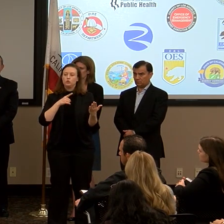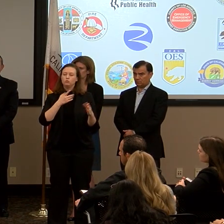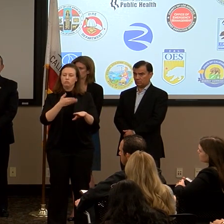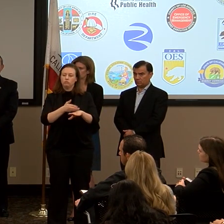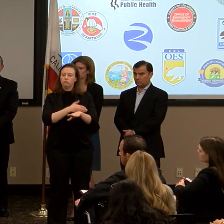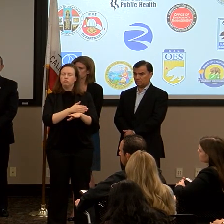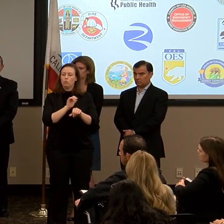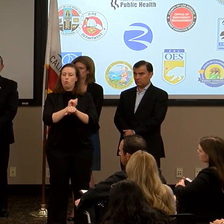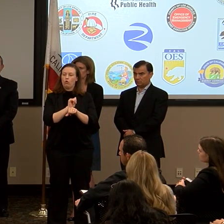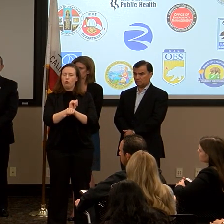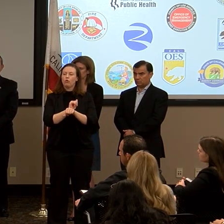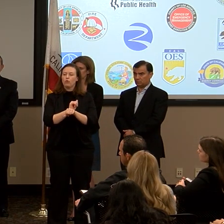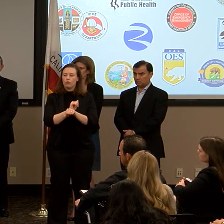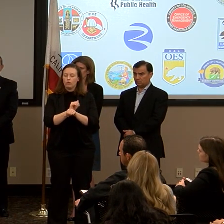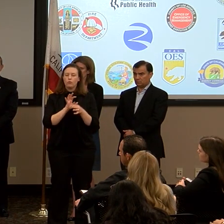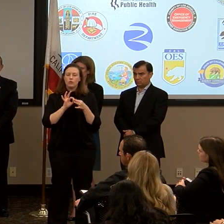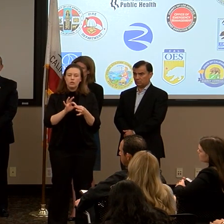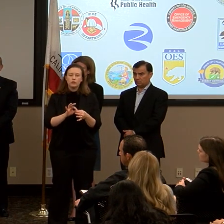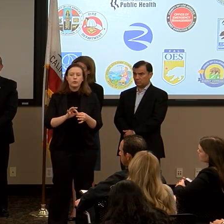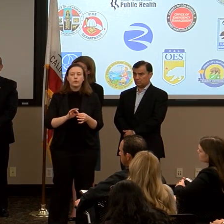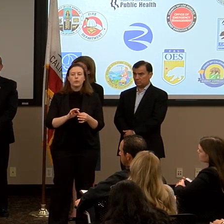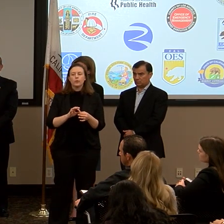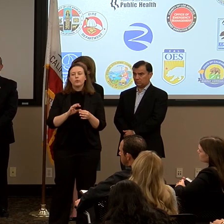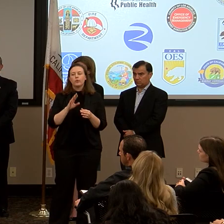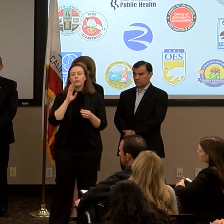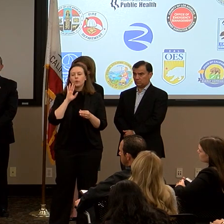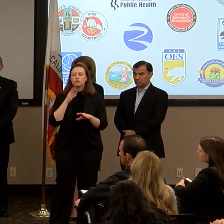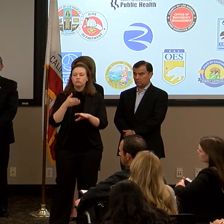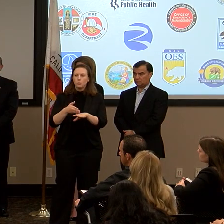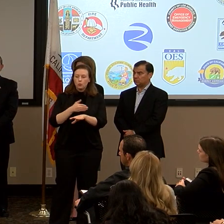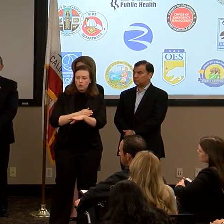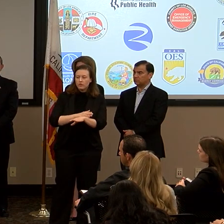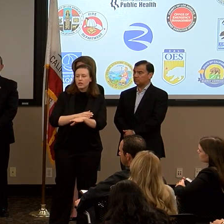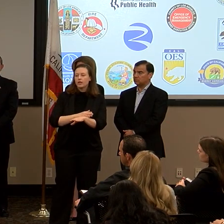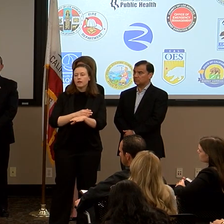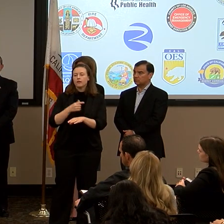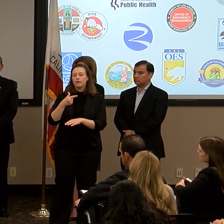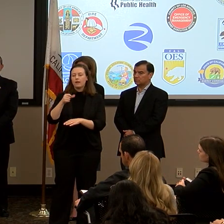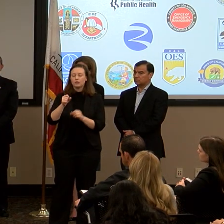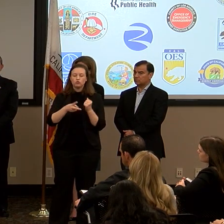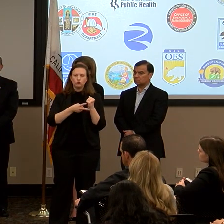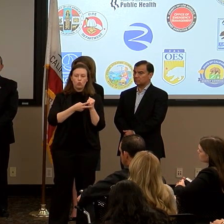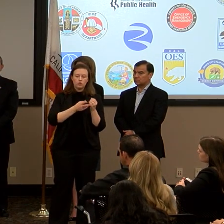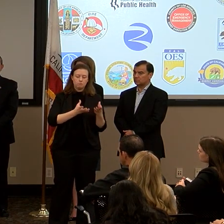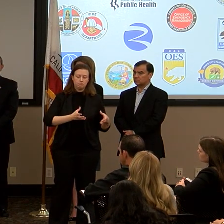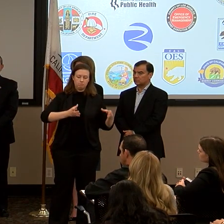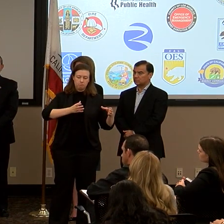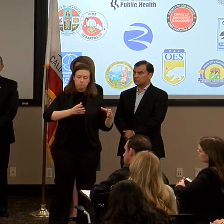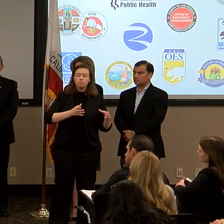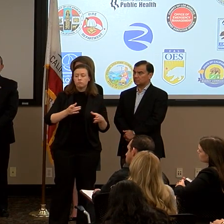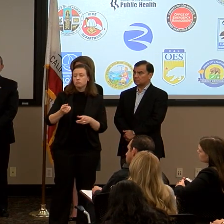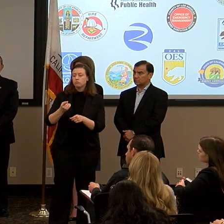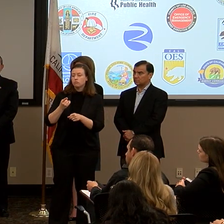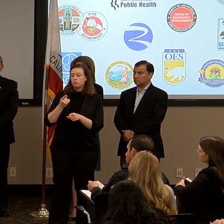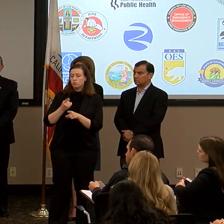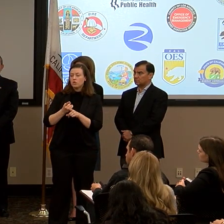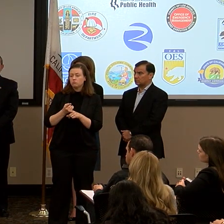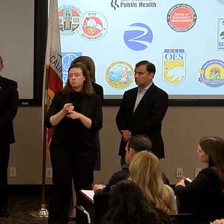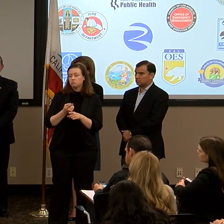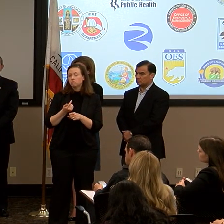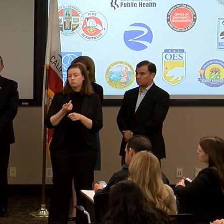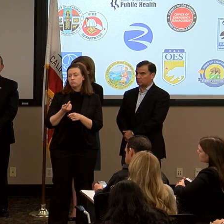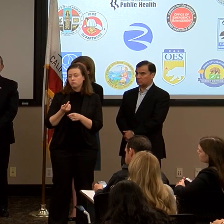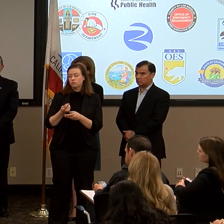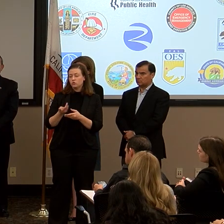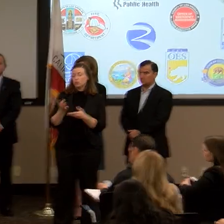on in terms of reviewing regulations and improving them. Improvements in gas storage facilities, you're right to note, that was released several weeks